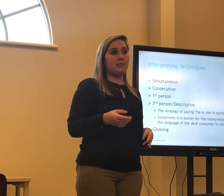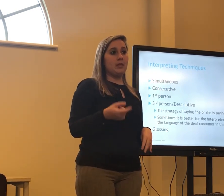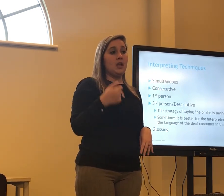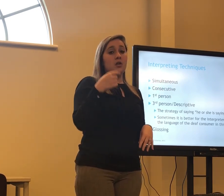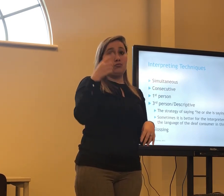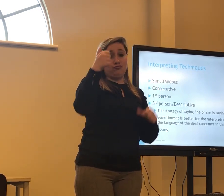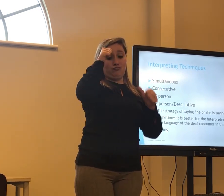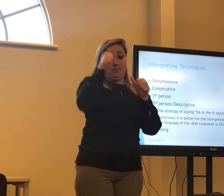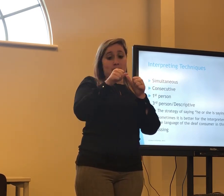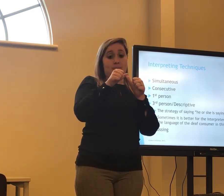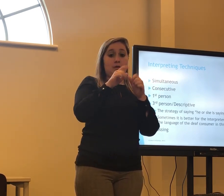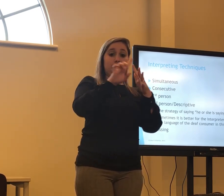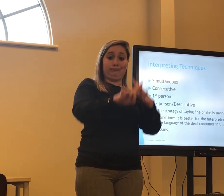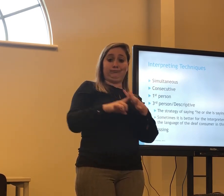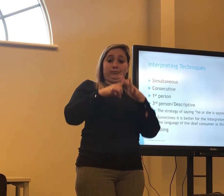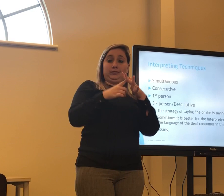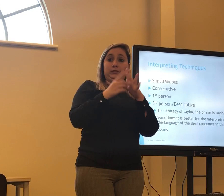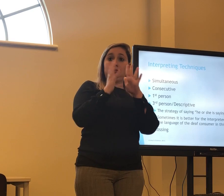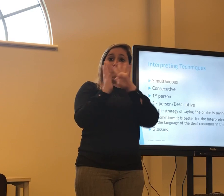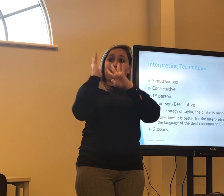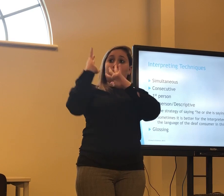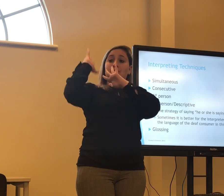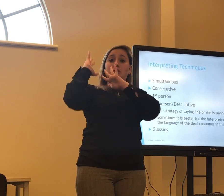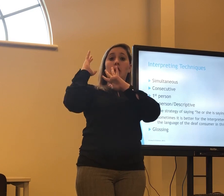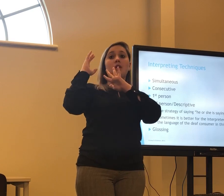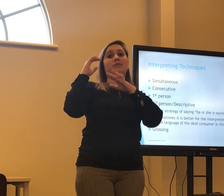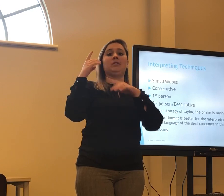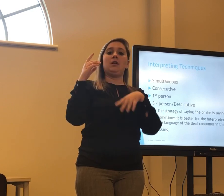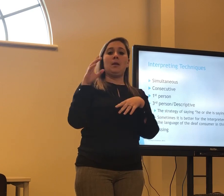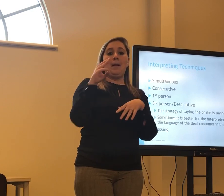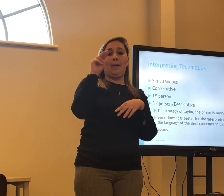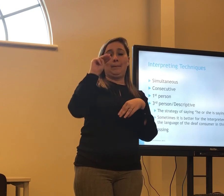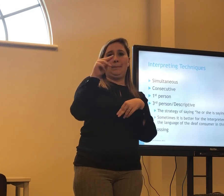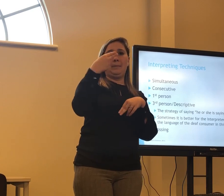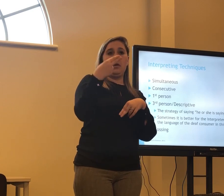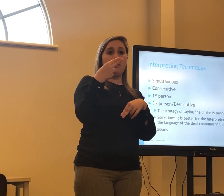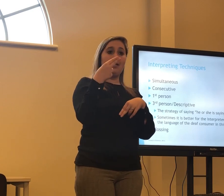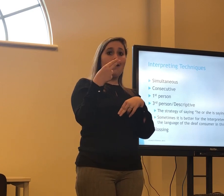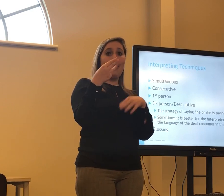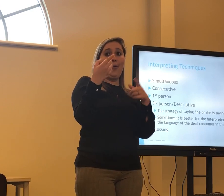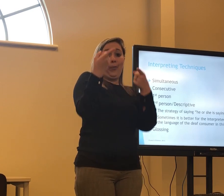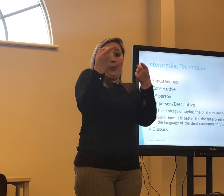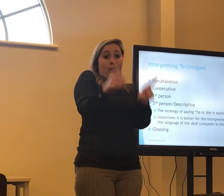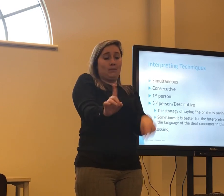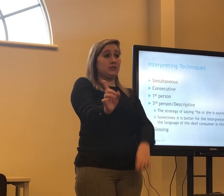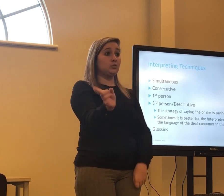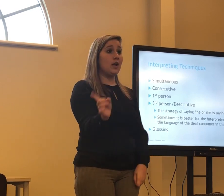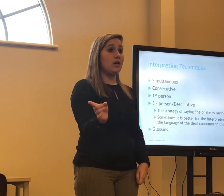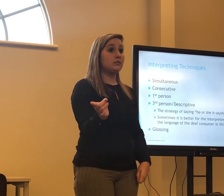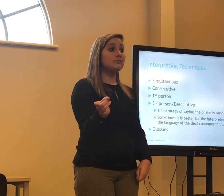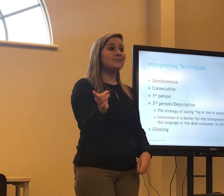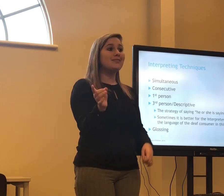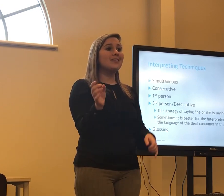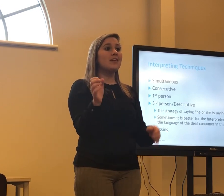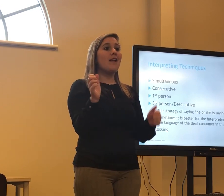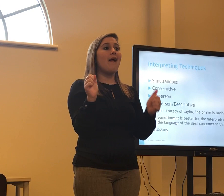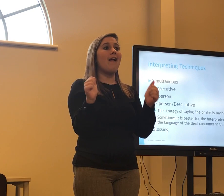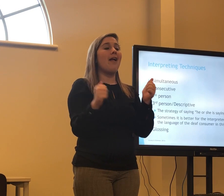place? Everywhere. Everywhere. It's happened today. I've seen mental health going on today, for